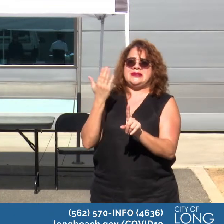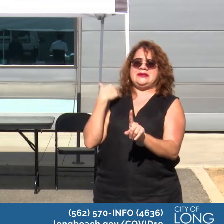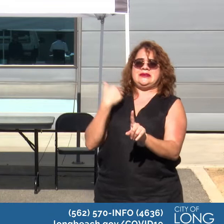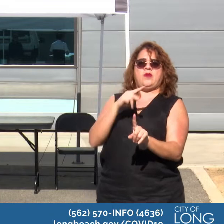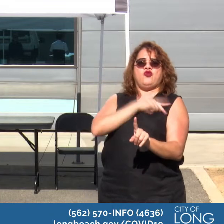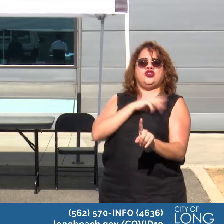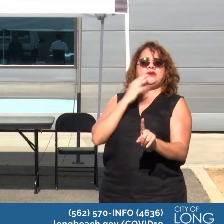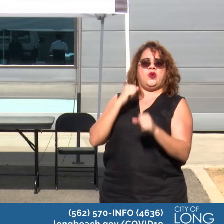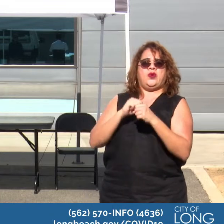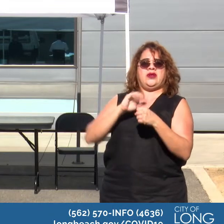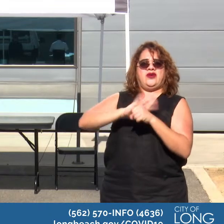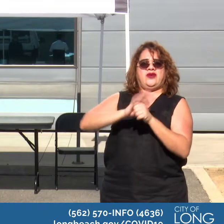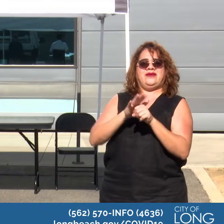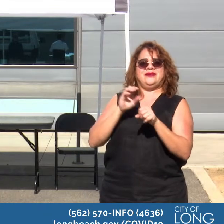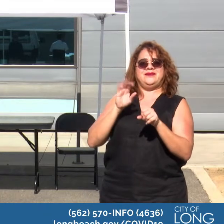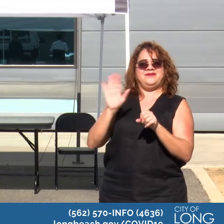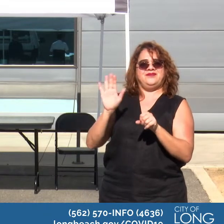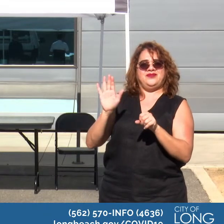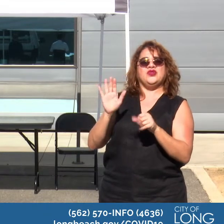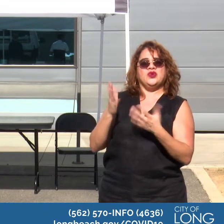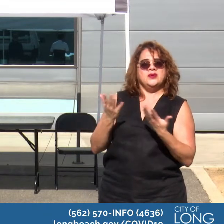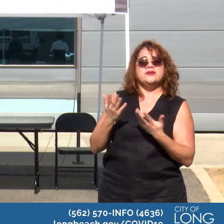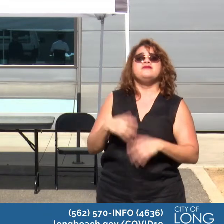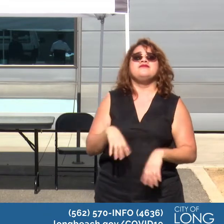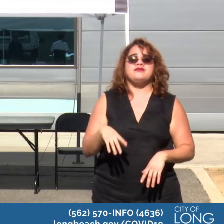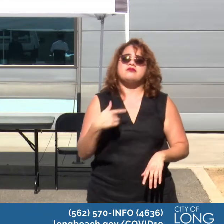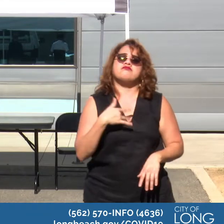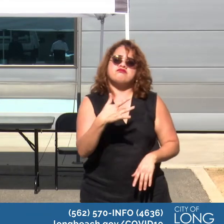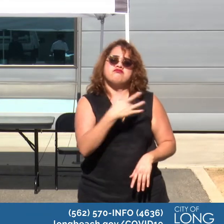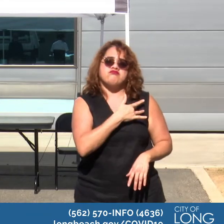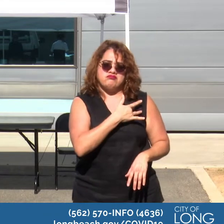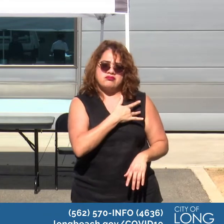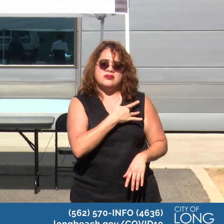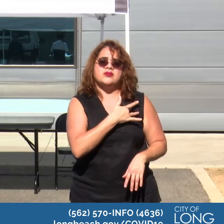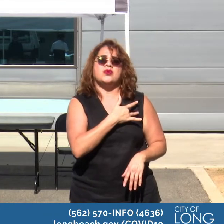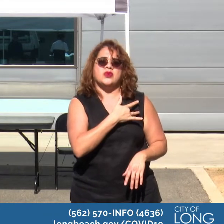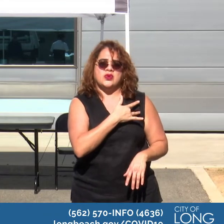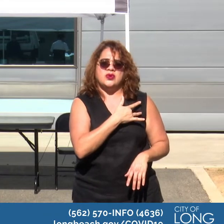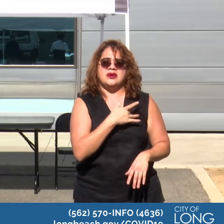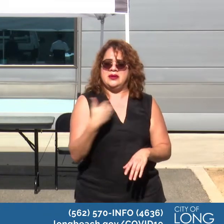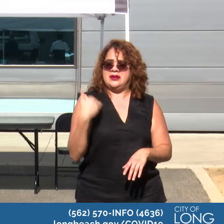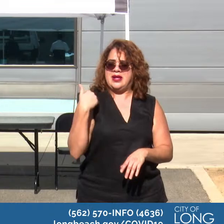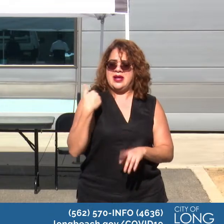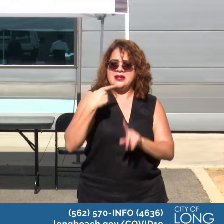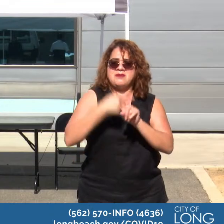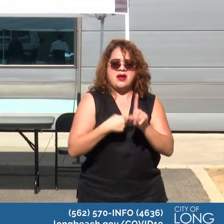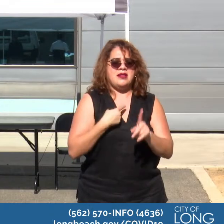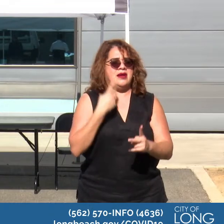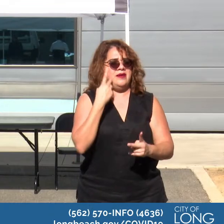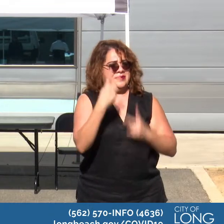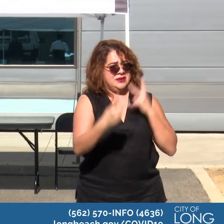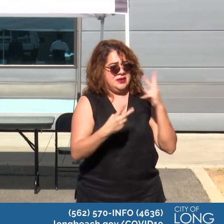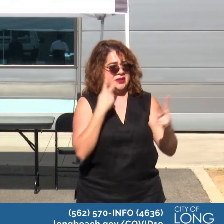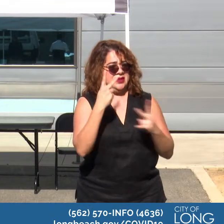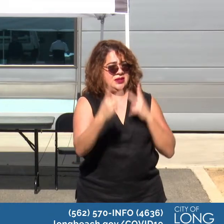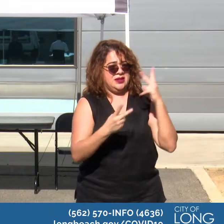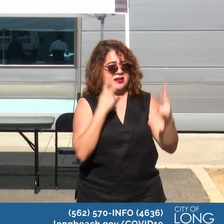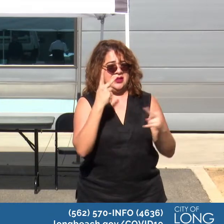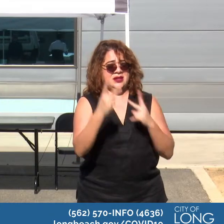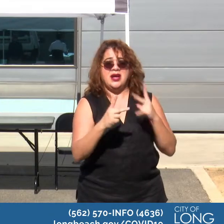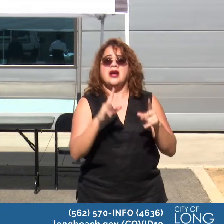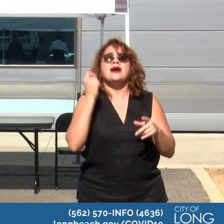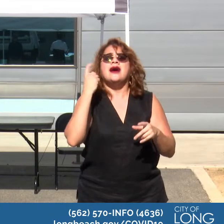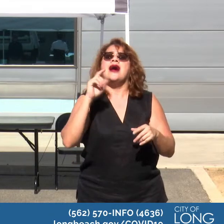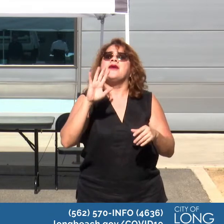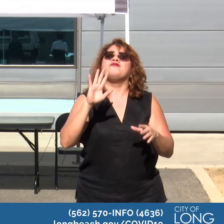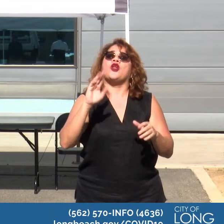heartening to see so many people vaccinated over the last month, and so I was very moved when I saw the first person in Long Beach get vaccinated now, like a